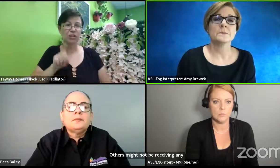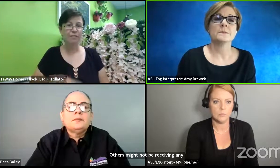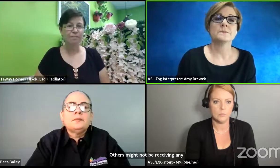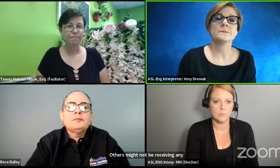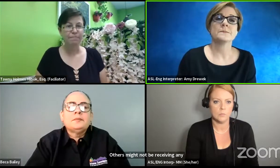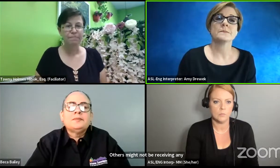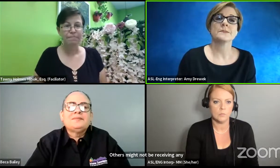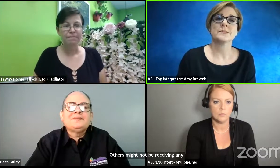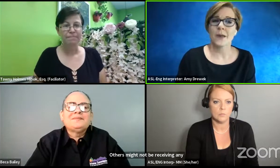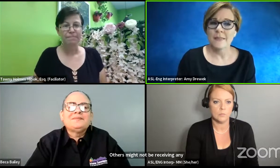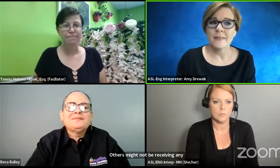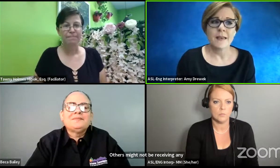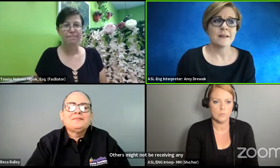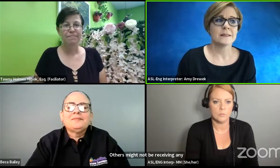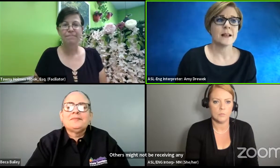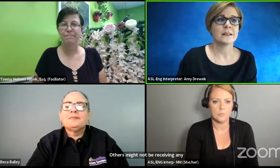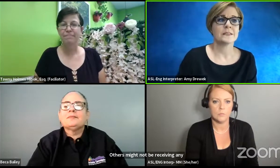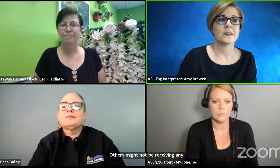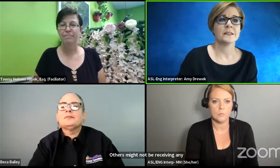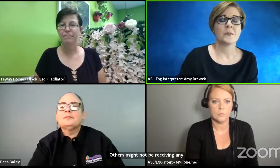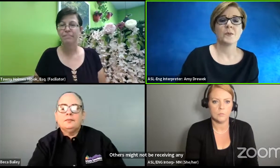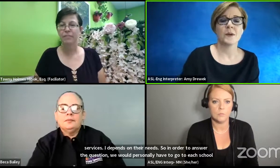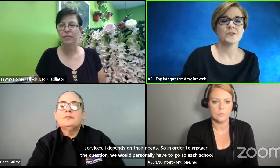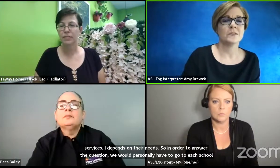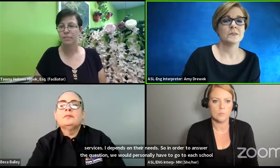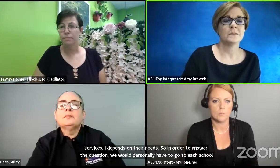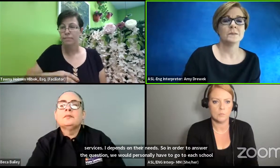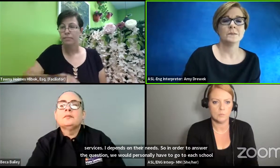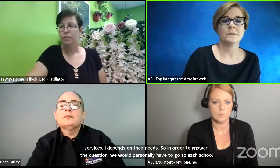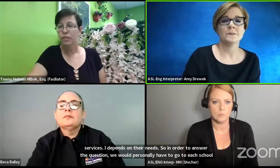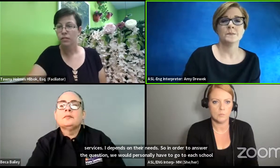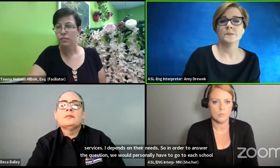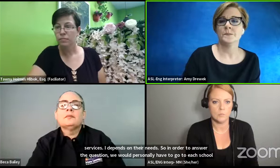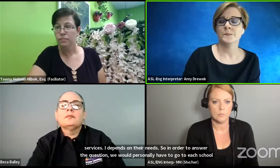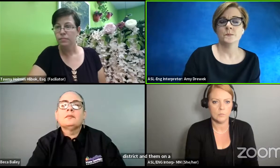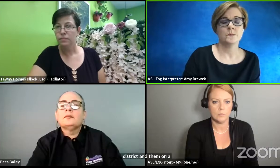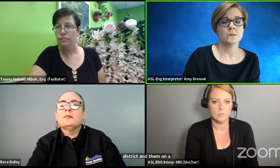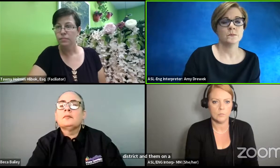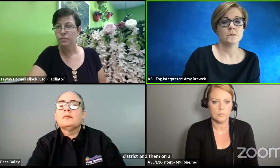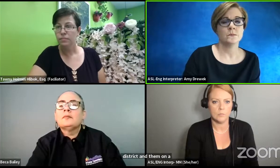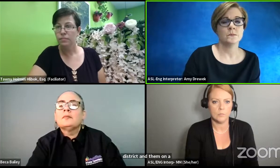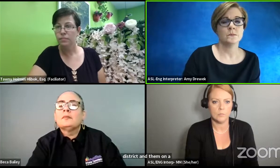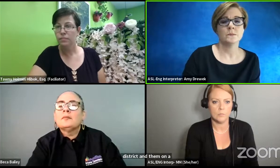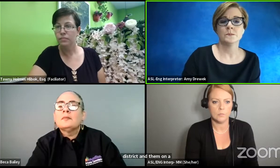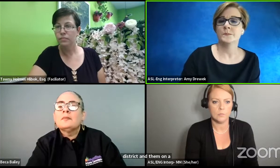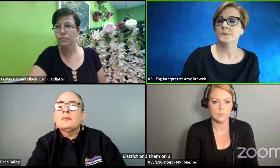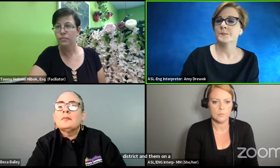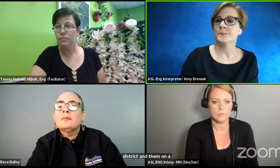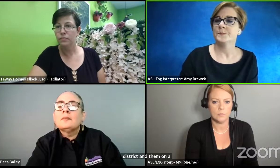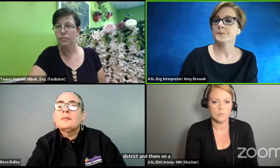receiving. So I think that satisfies both questions.